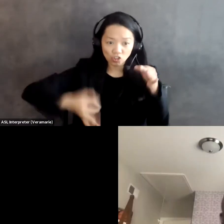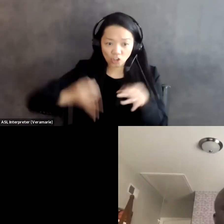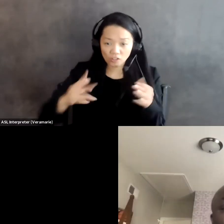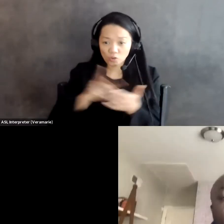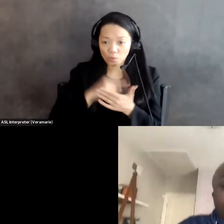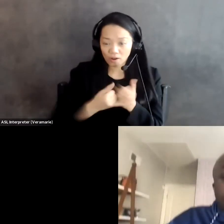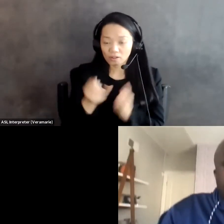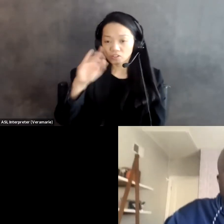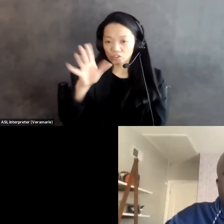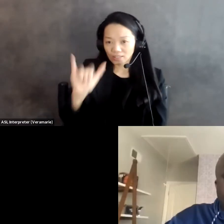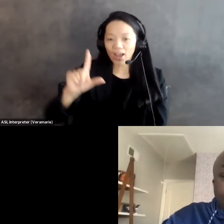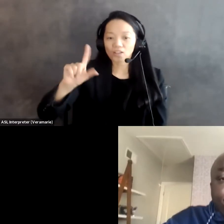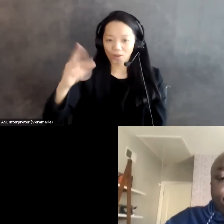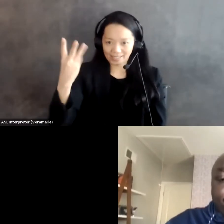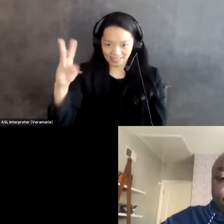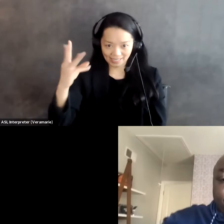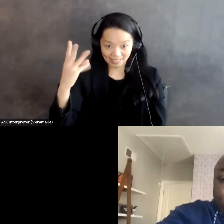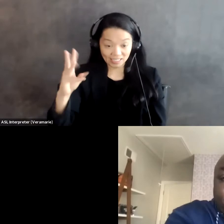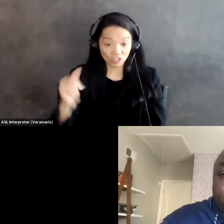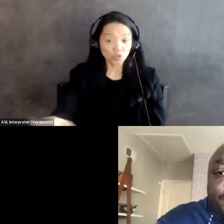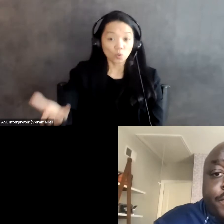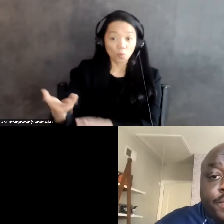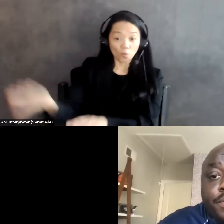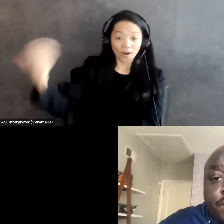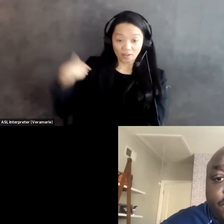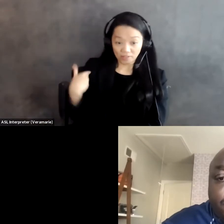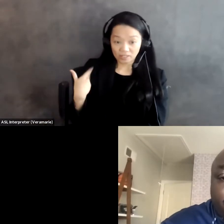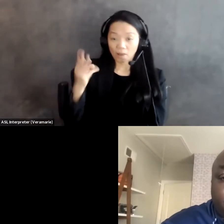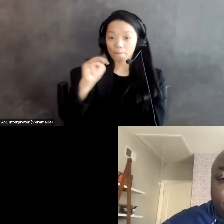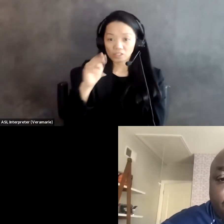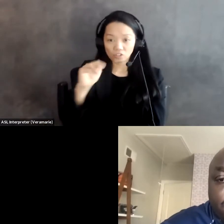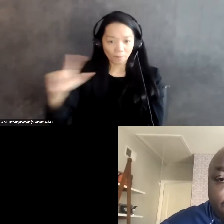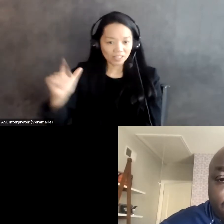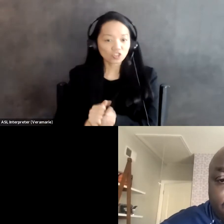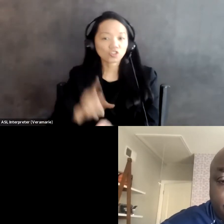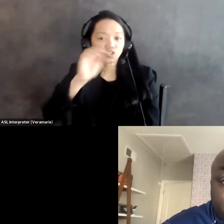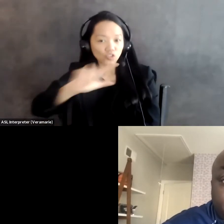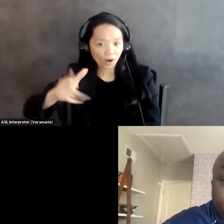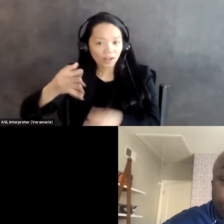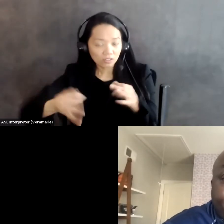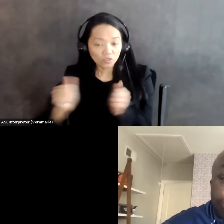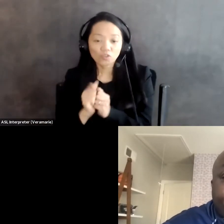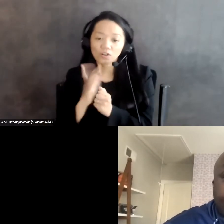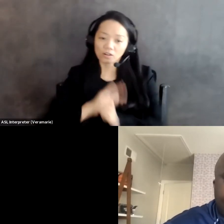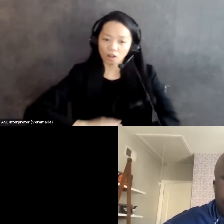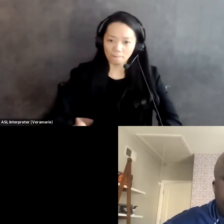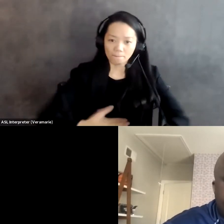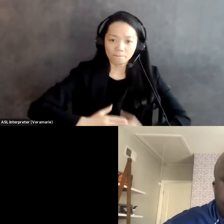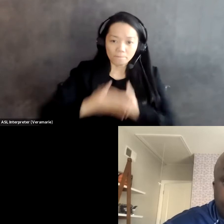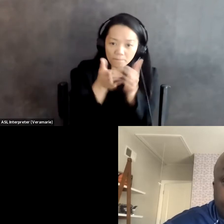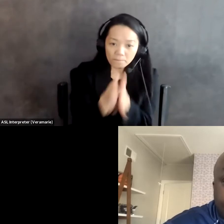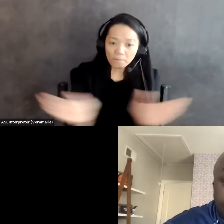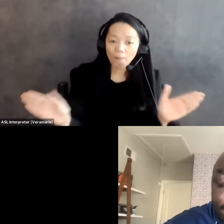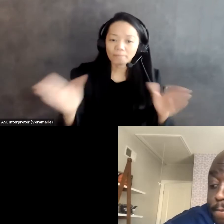July of 2016. Previously, Mr. Mitchell was a trial attorney with the Cook County Public Defender's Office